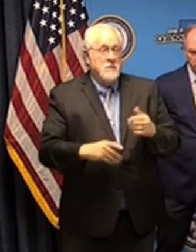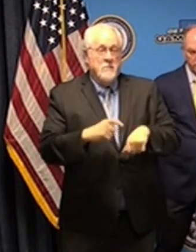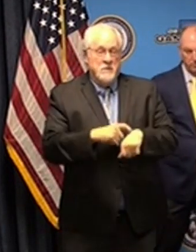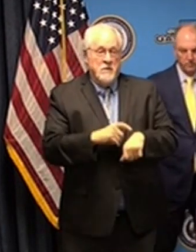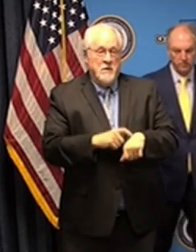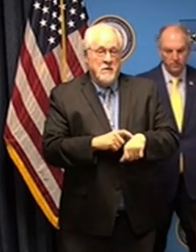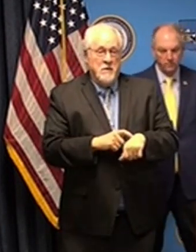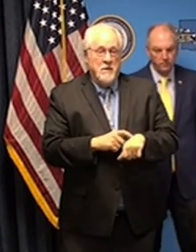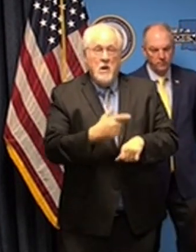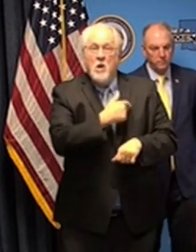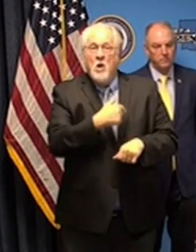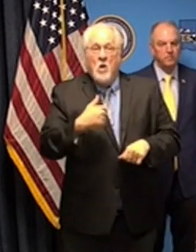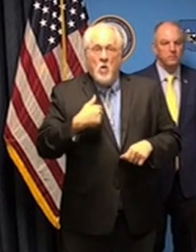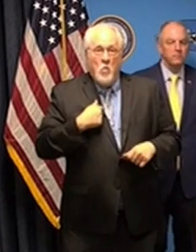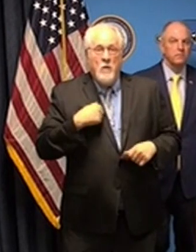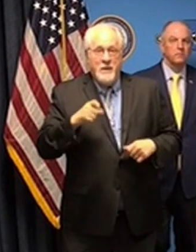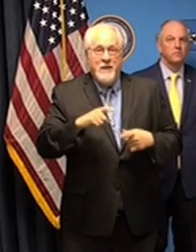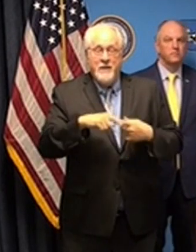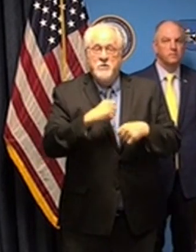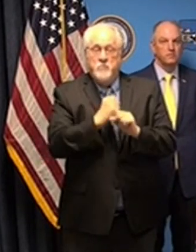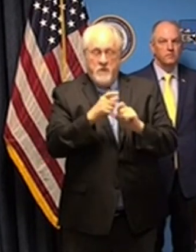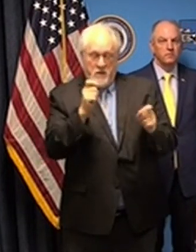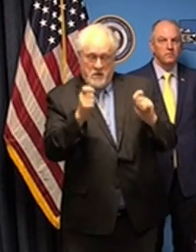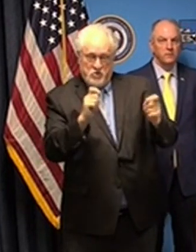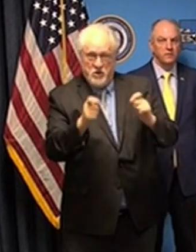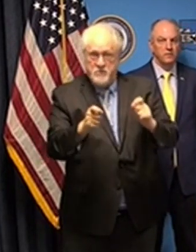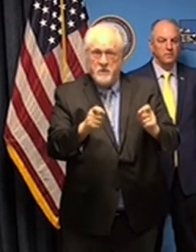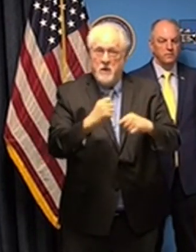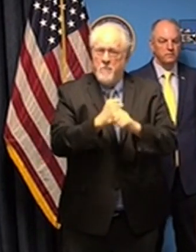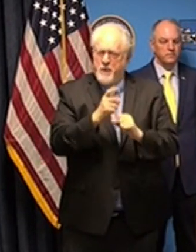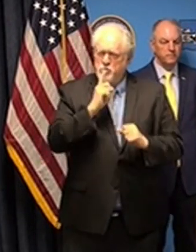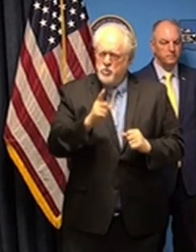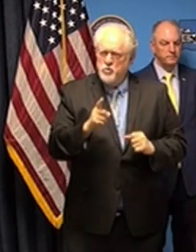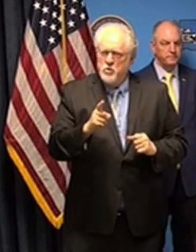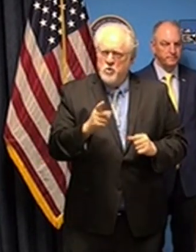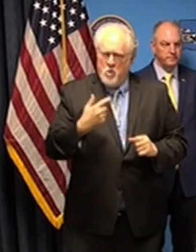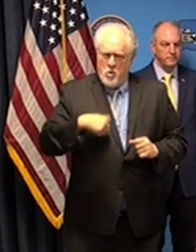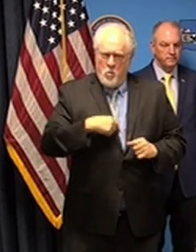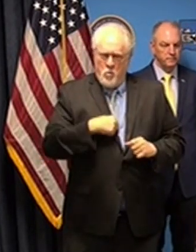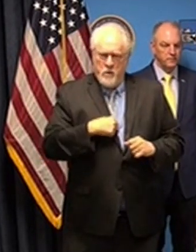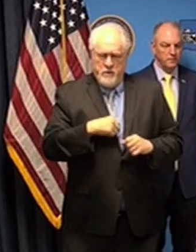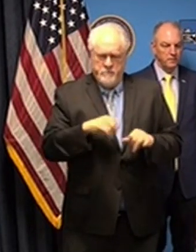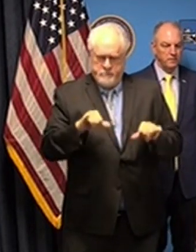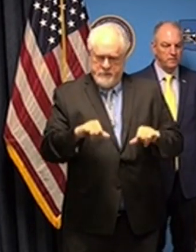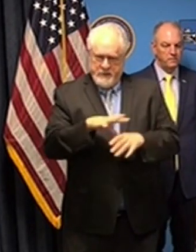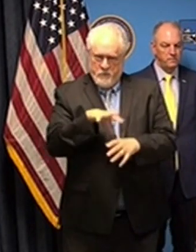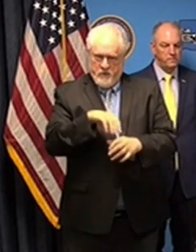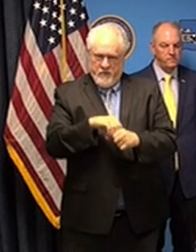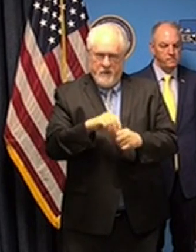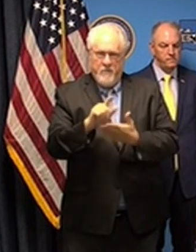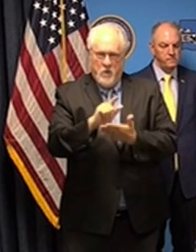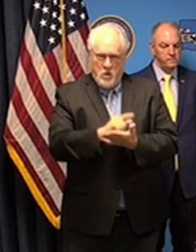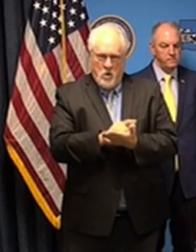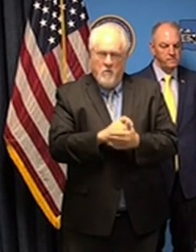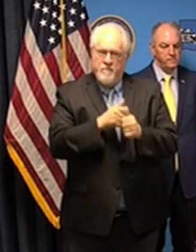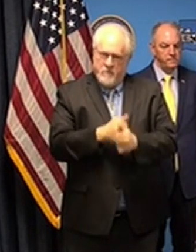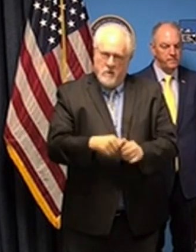cases, we may need to make adjustments to make sure that we stay within the law and the